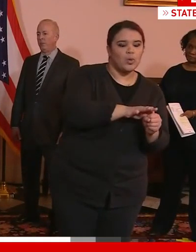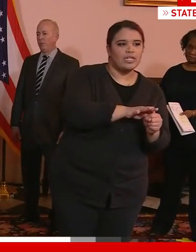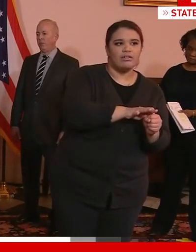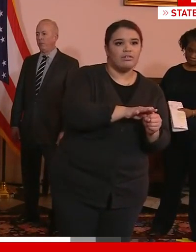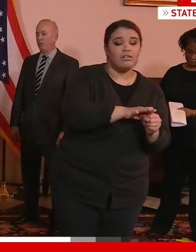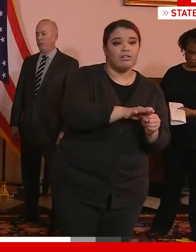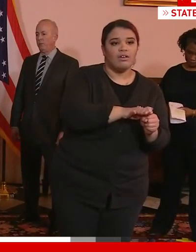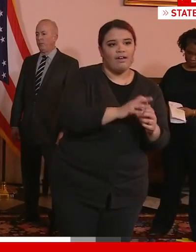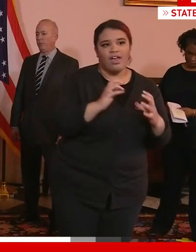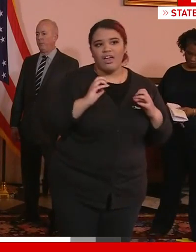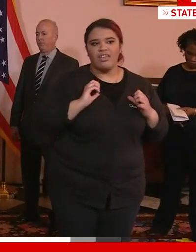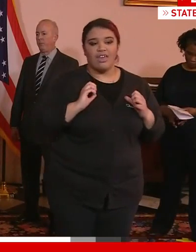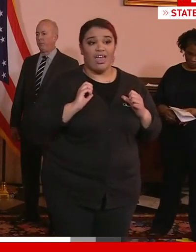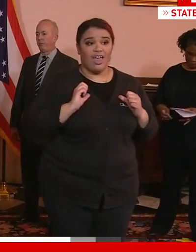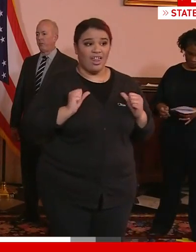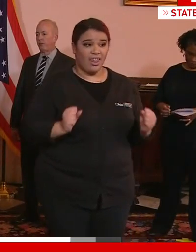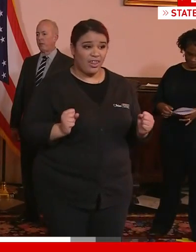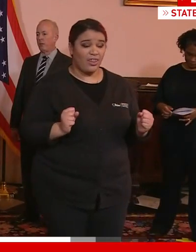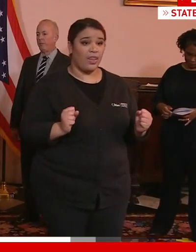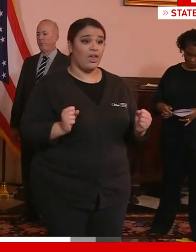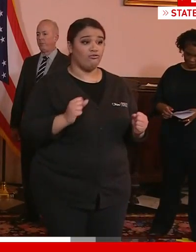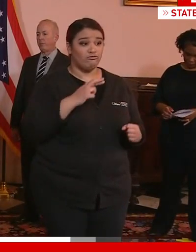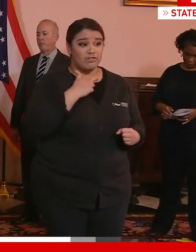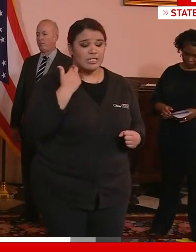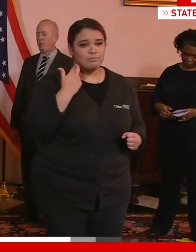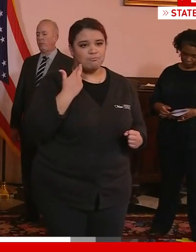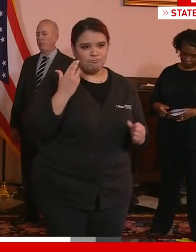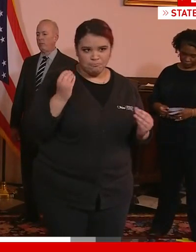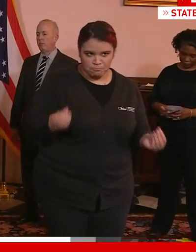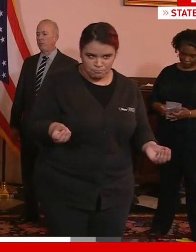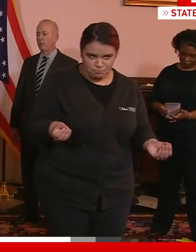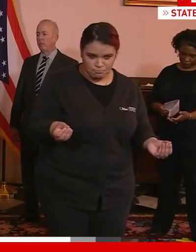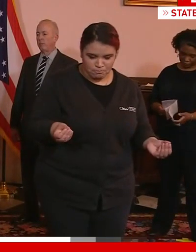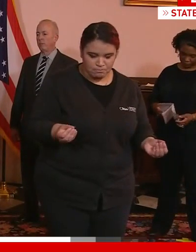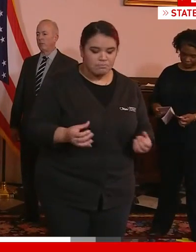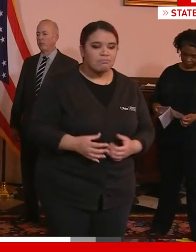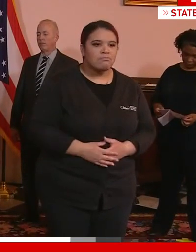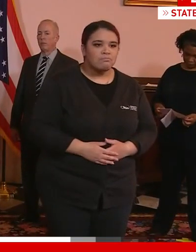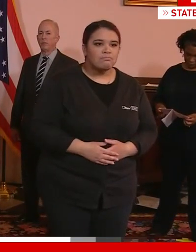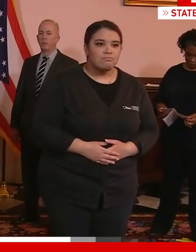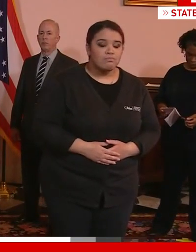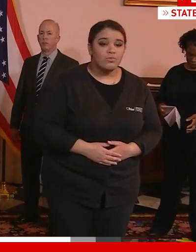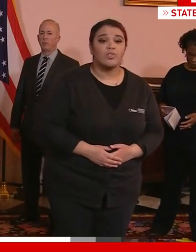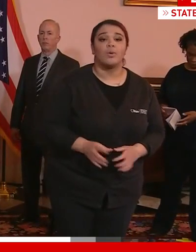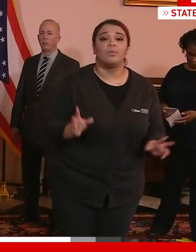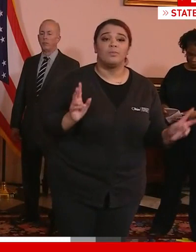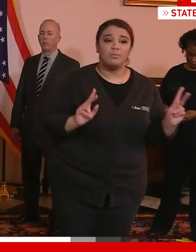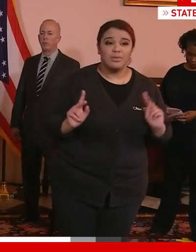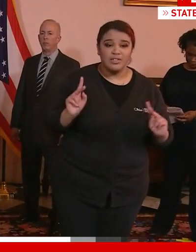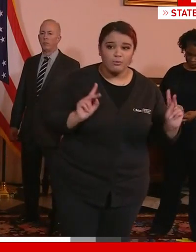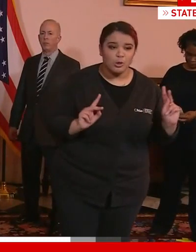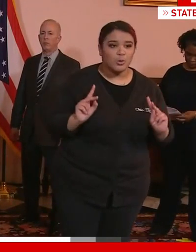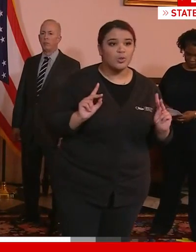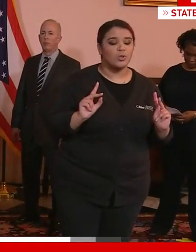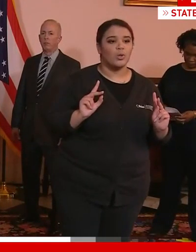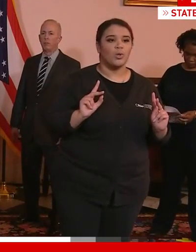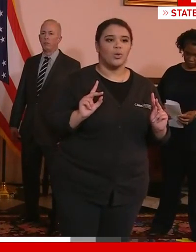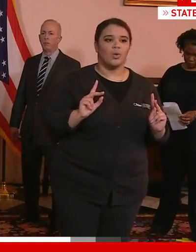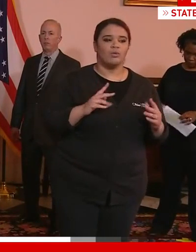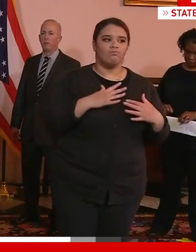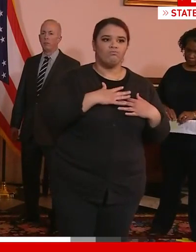that public servants with a public servant heart should really focus on trying to